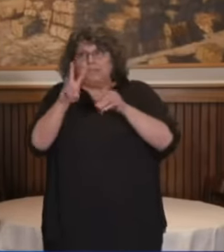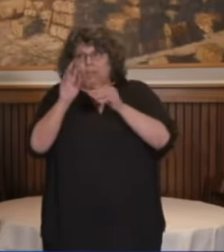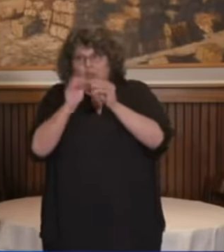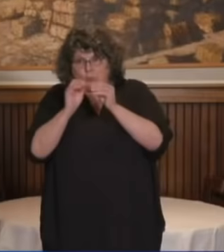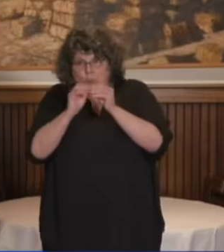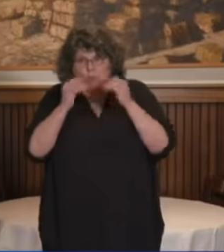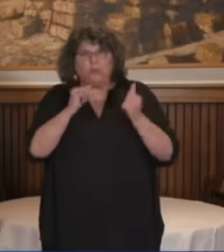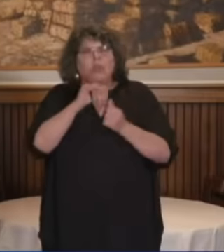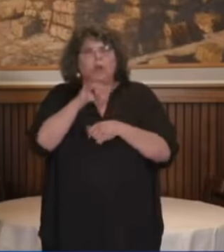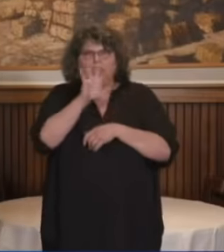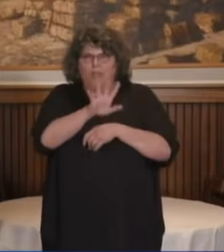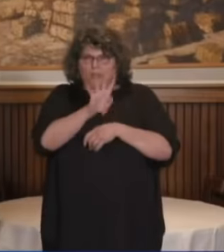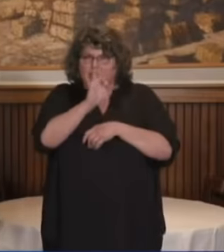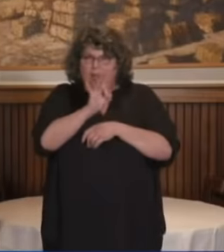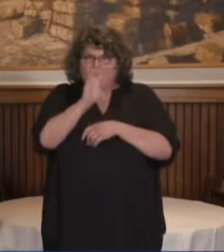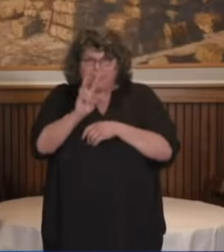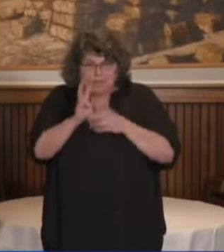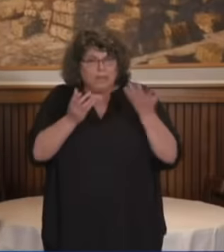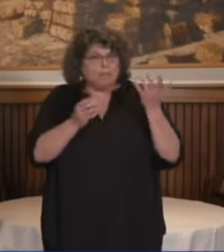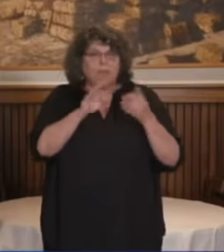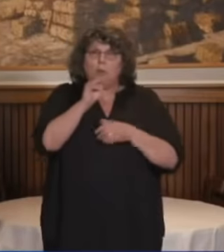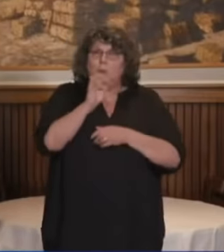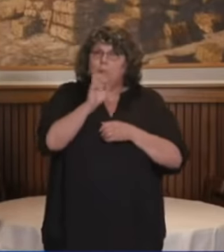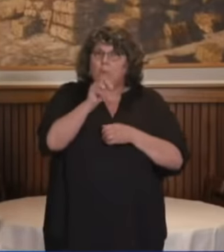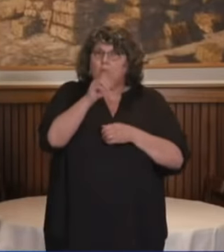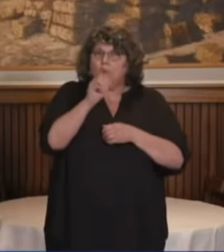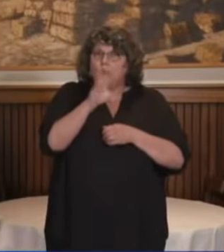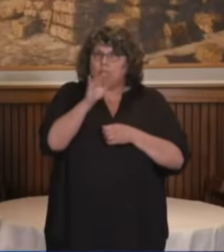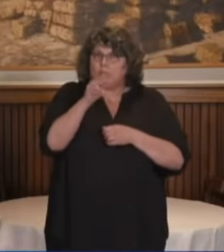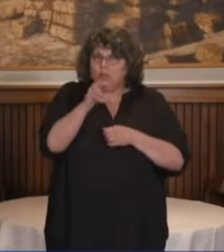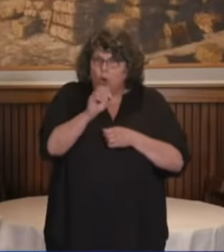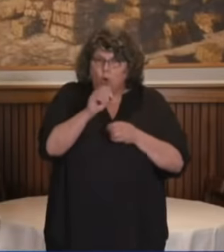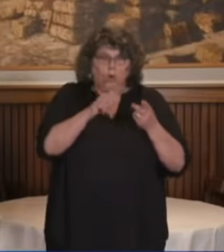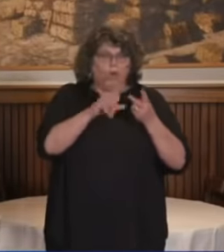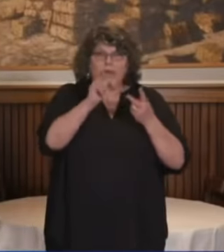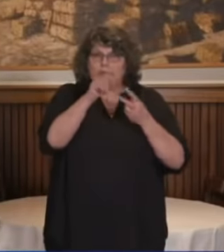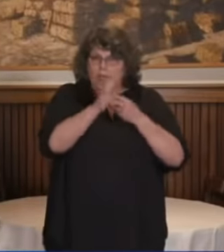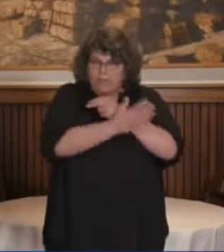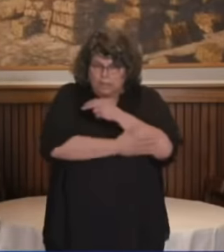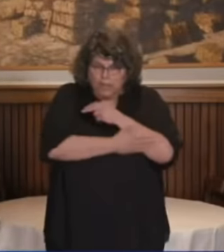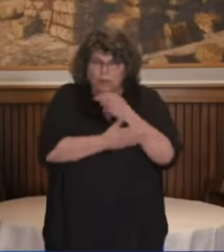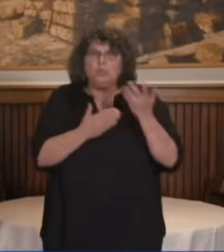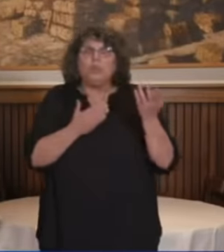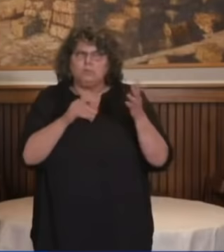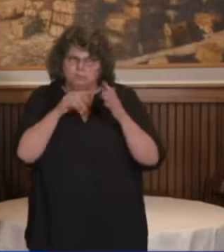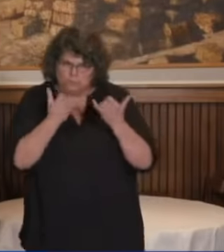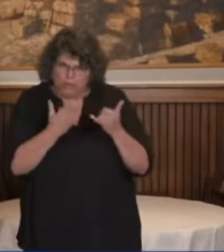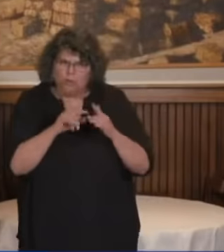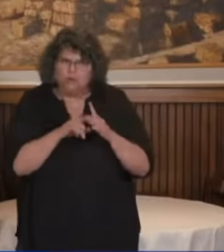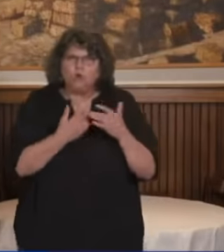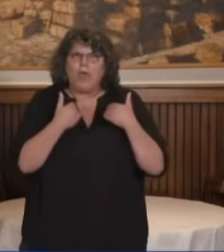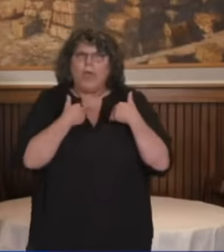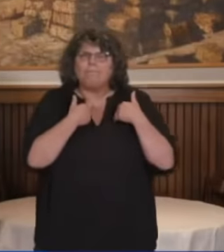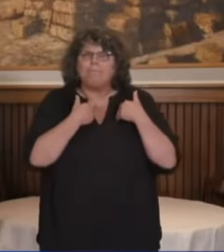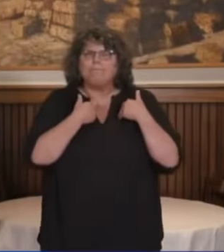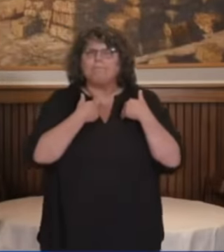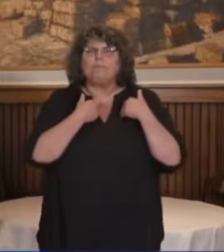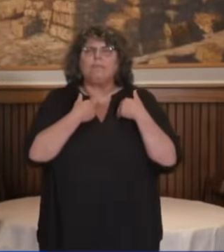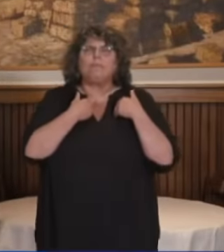86 total, up in Mendocino and Lake as examples. Again, these are starting to roll out, and we encourage